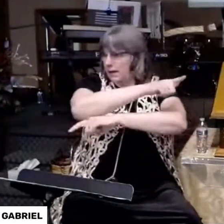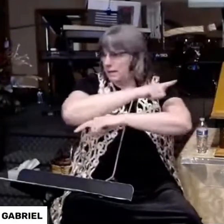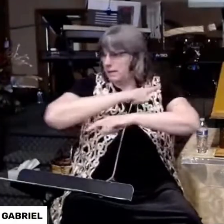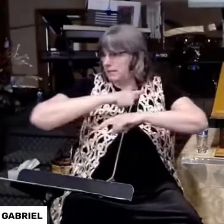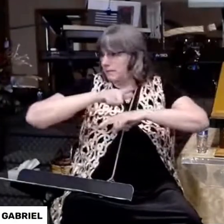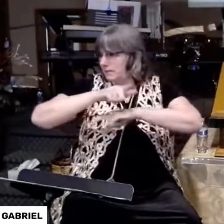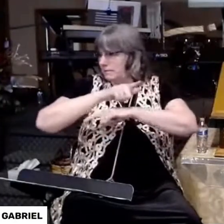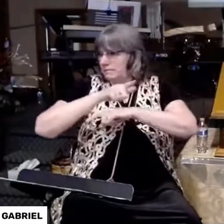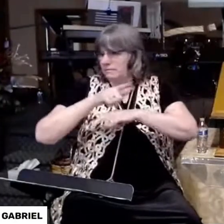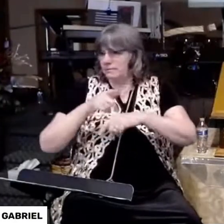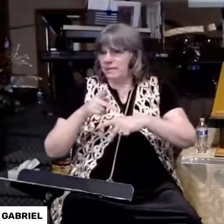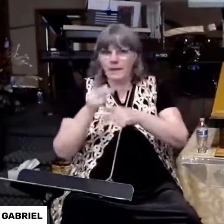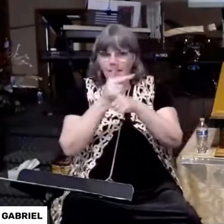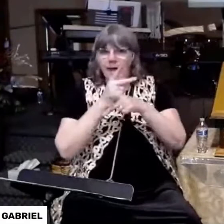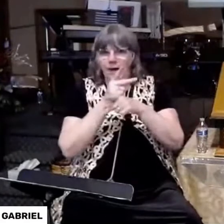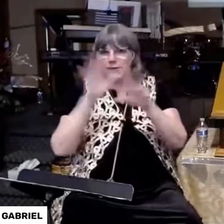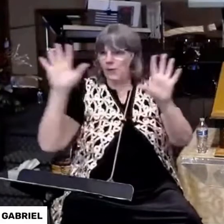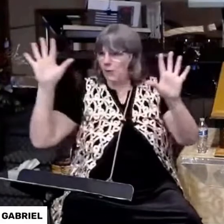the care of the trees,